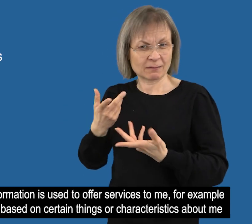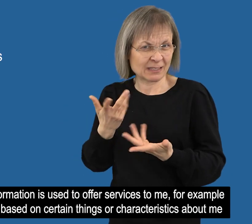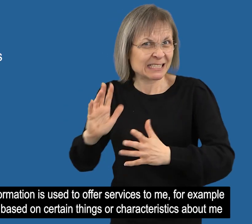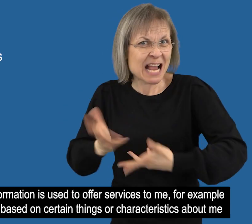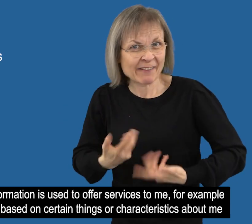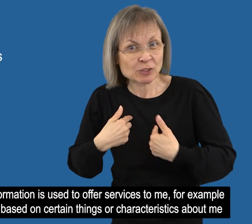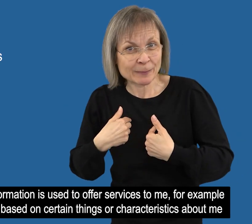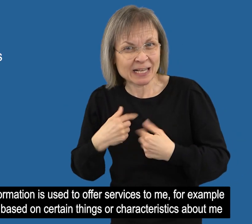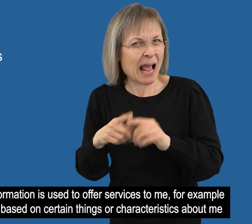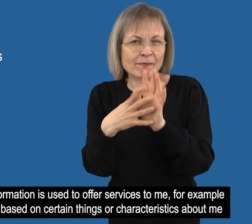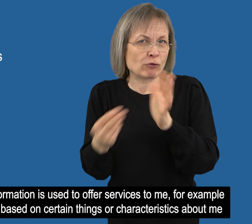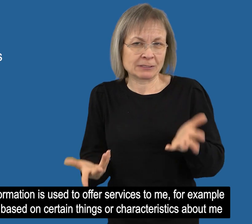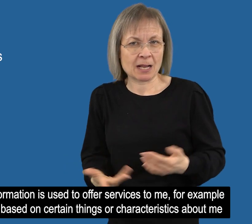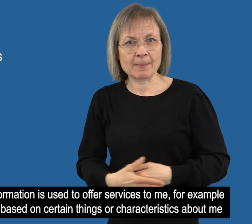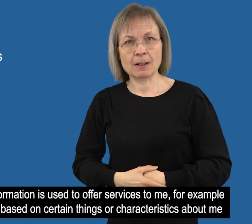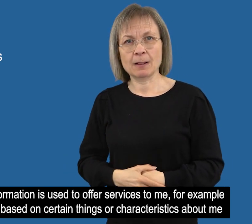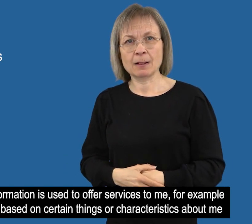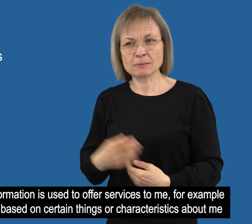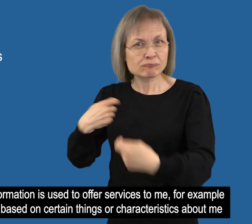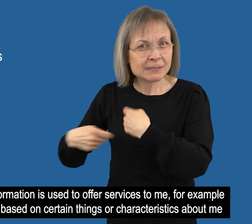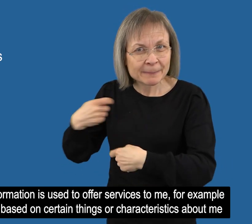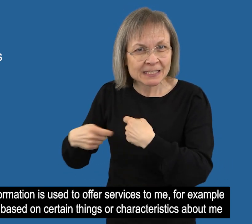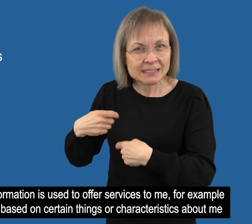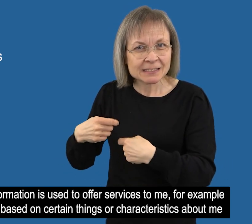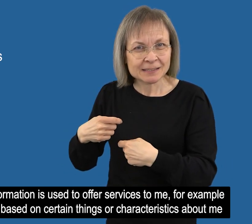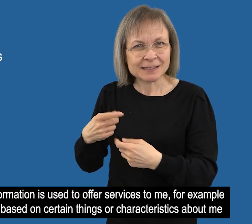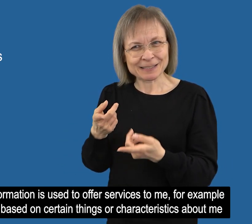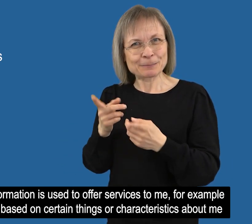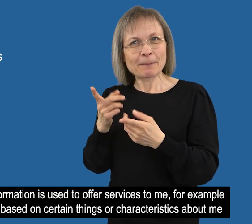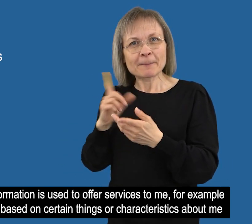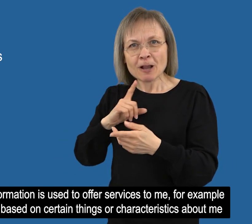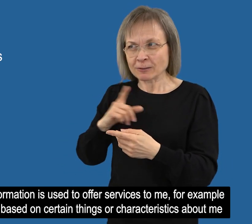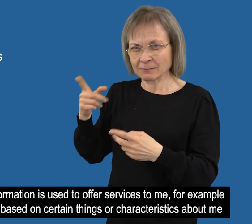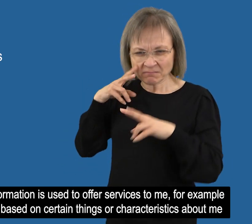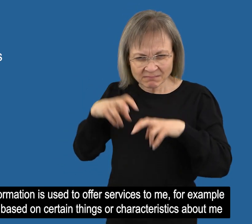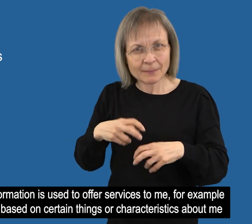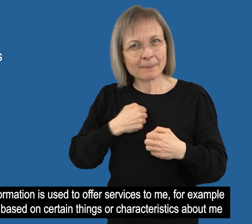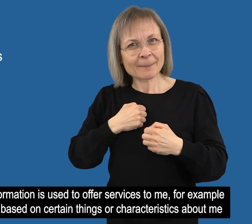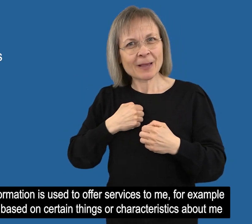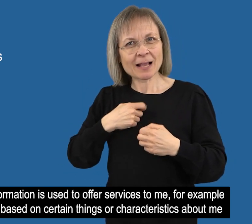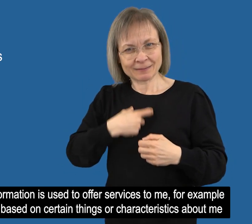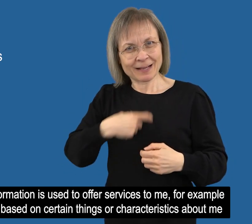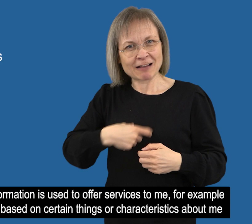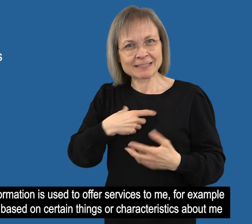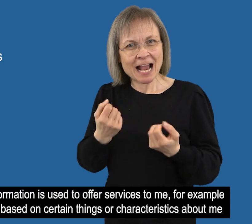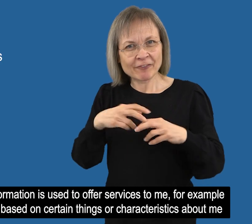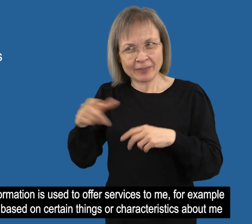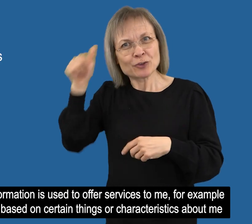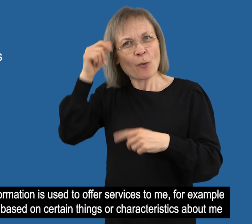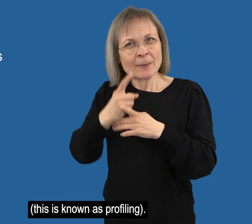Or if my information is used to offer services to me, for example treatment, based on certain things or characteristics about